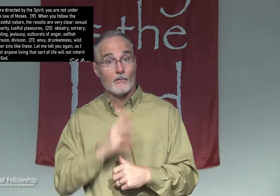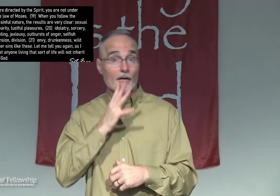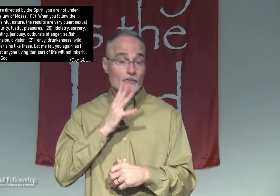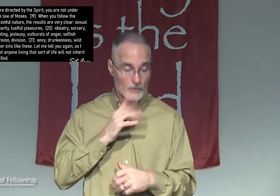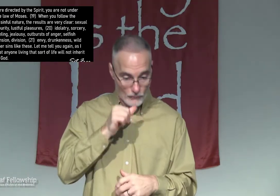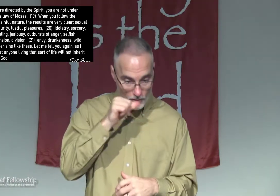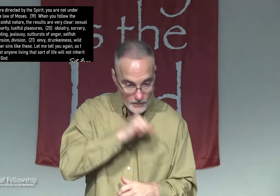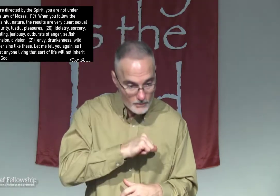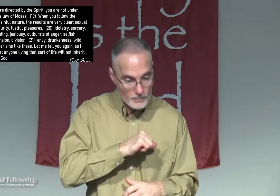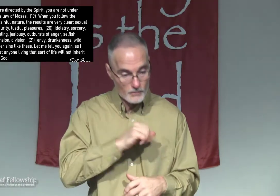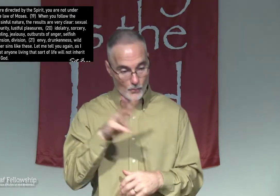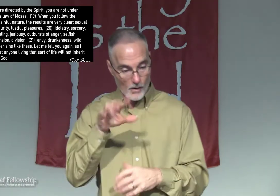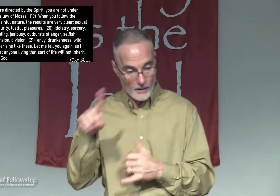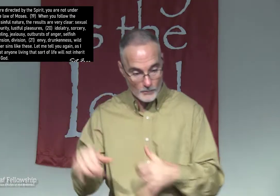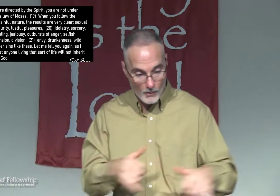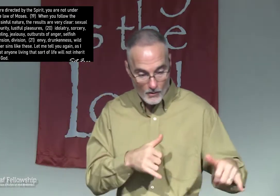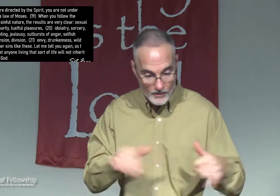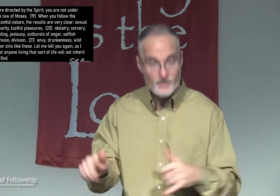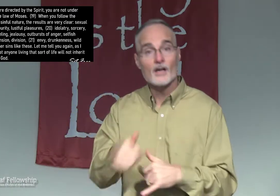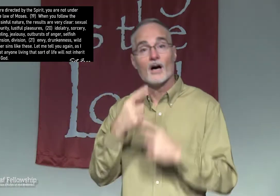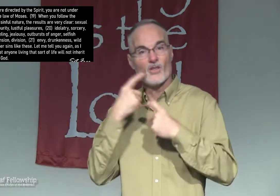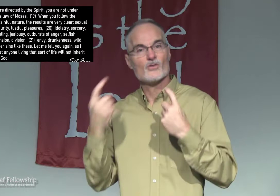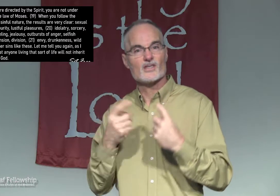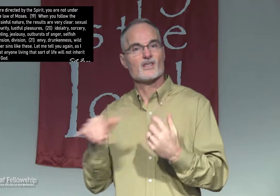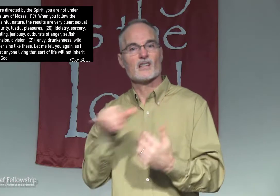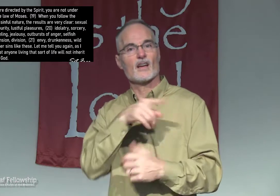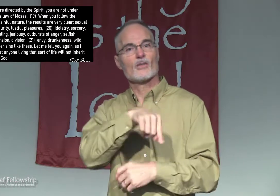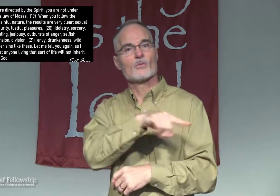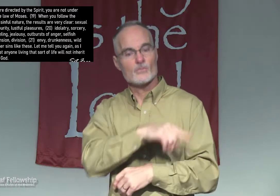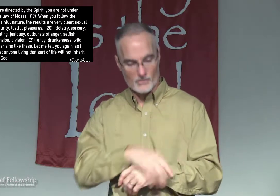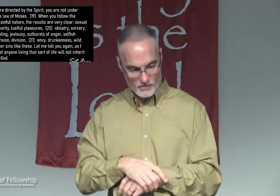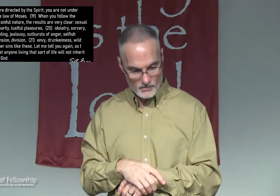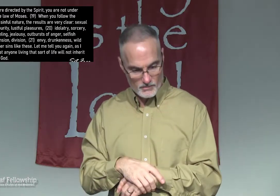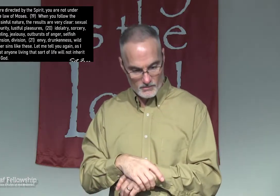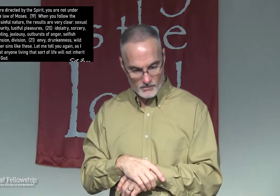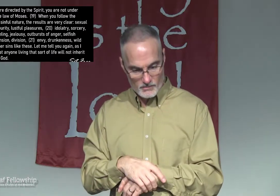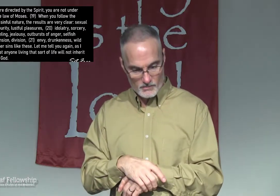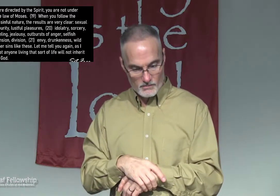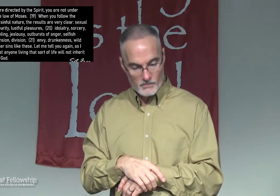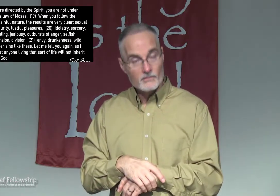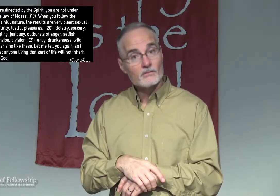division, envy, drunkenness, wild parties, and other sins like these.